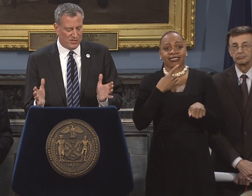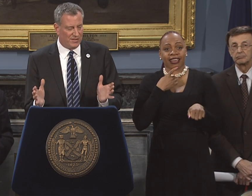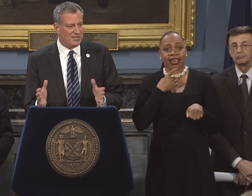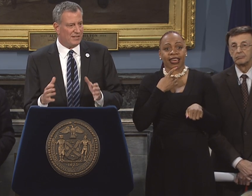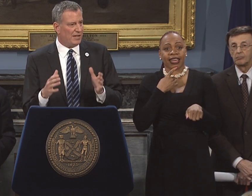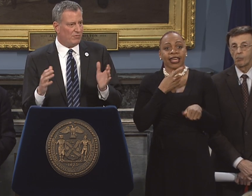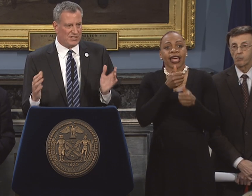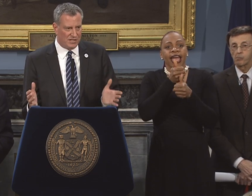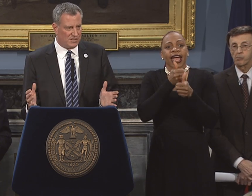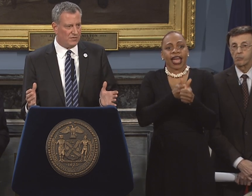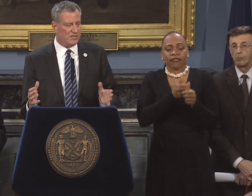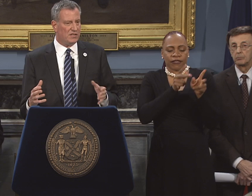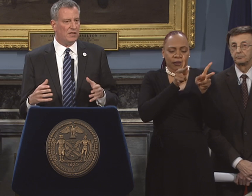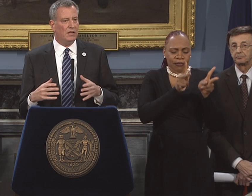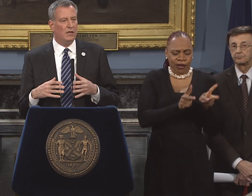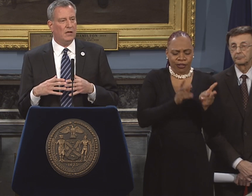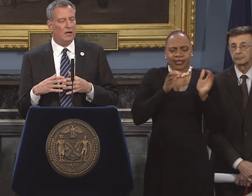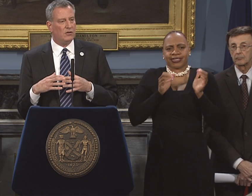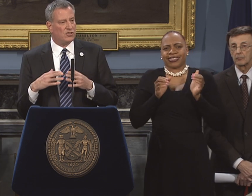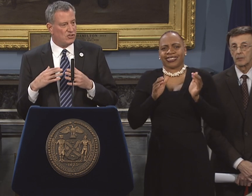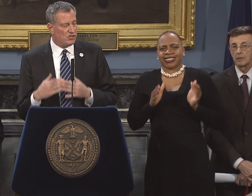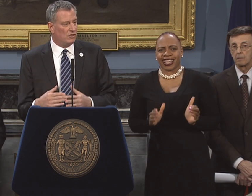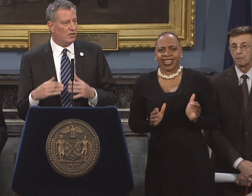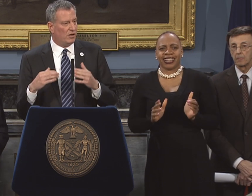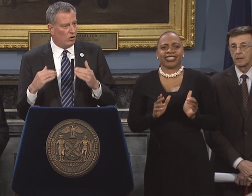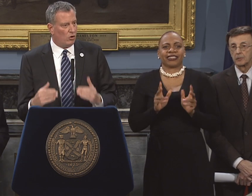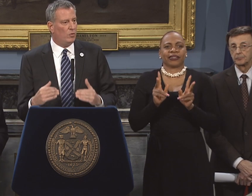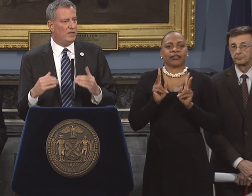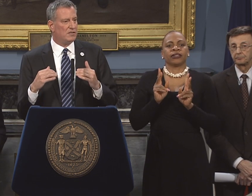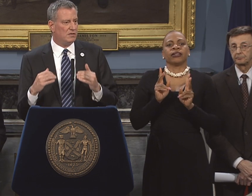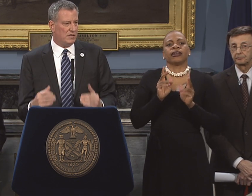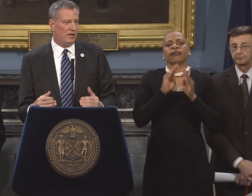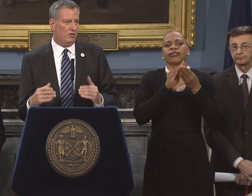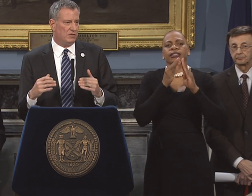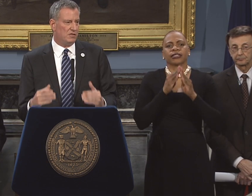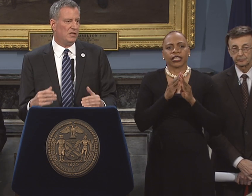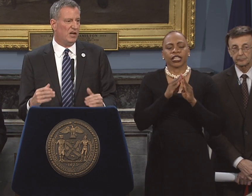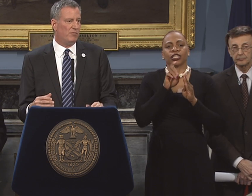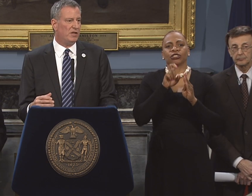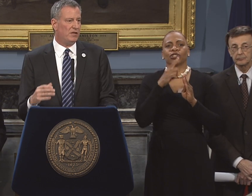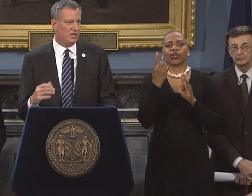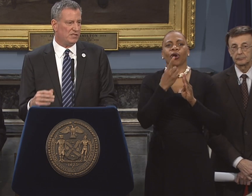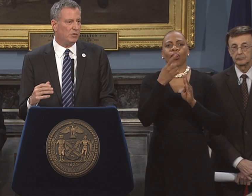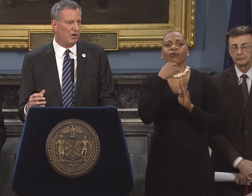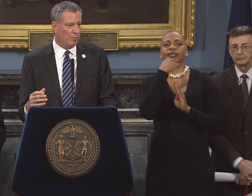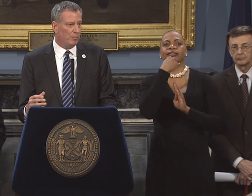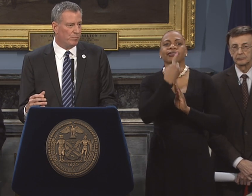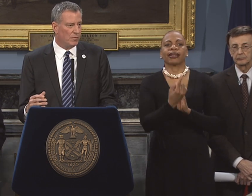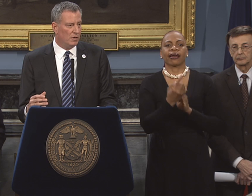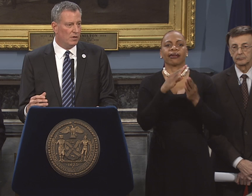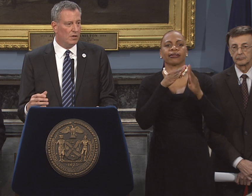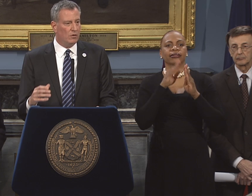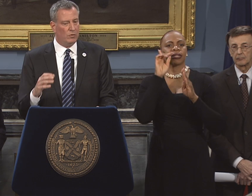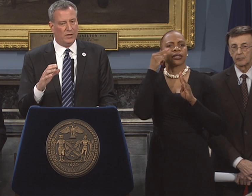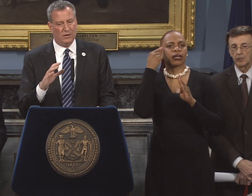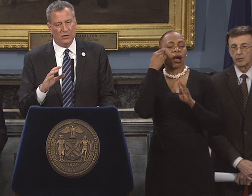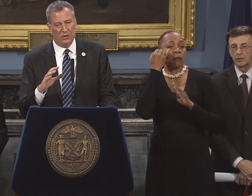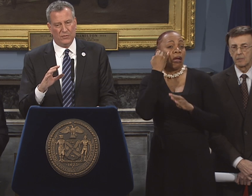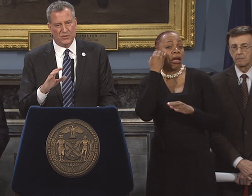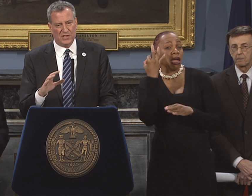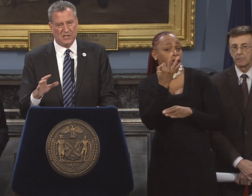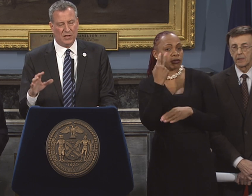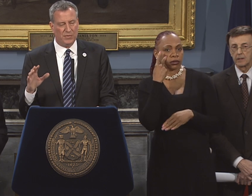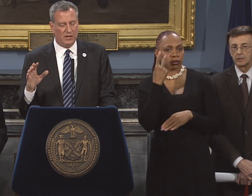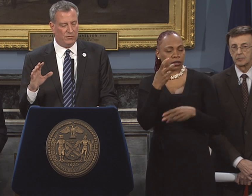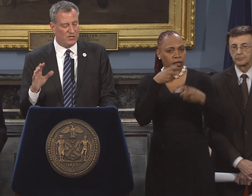every person in this city, every citizen of this city should certainly always tell the city government if they see a problem.